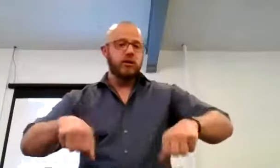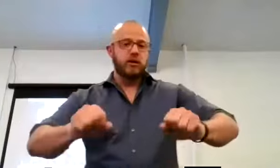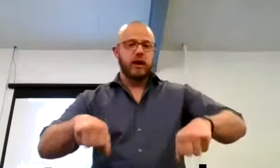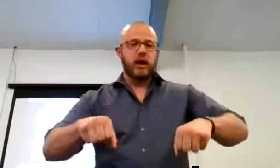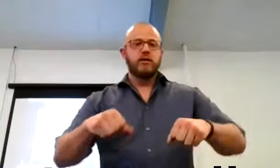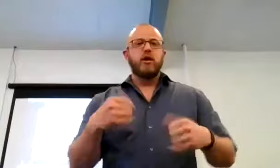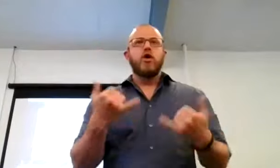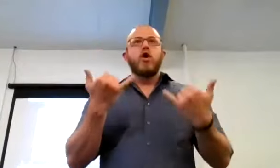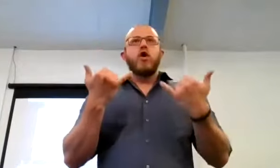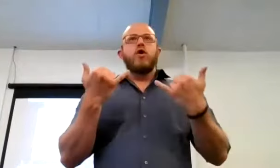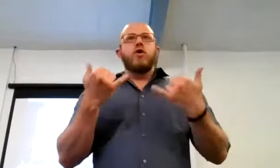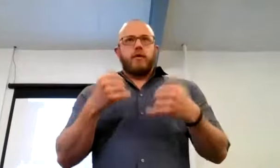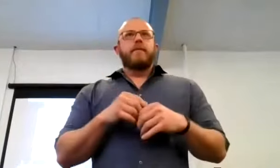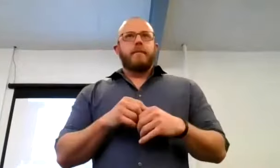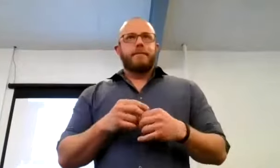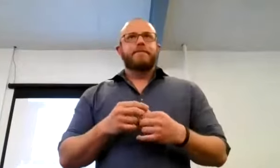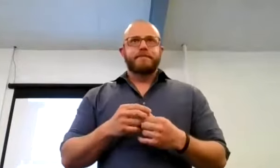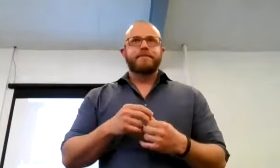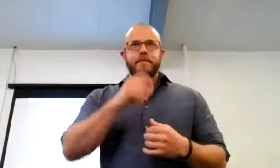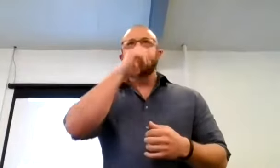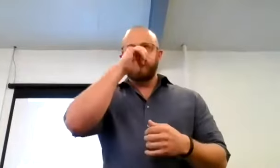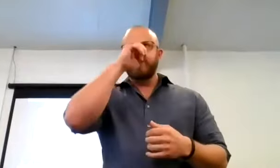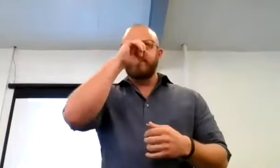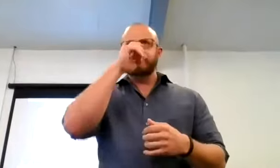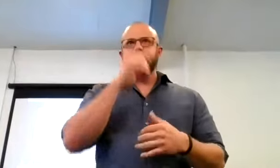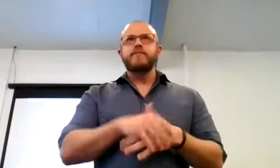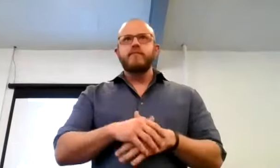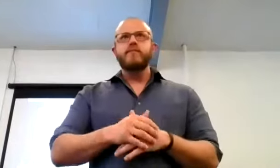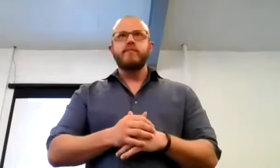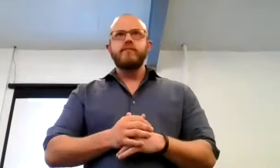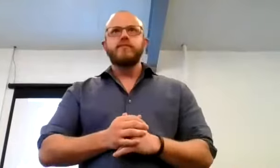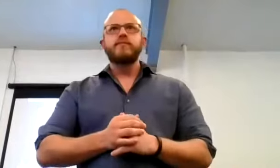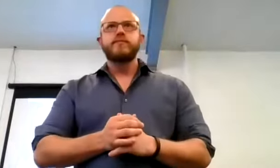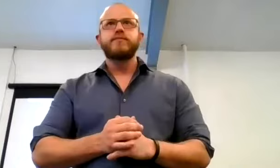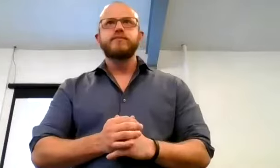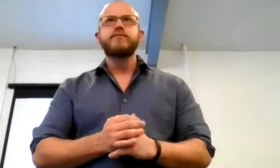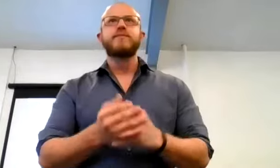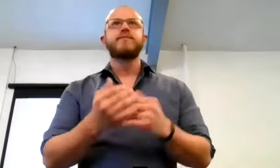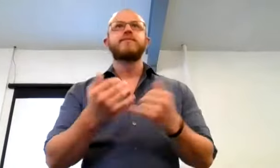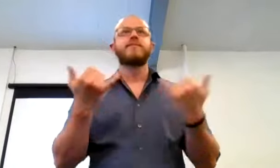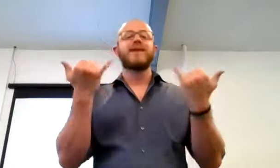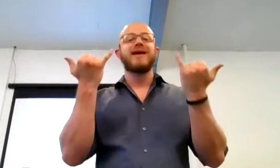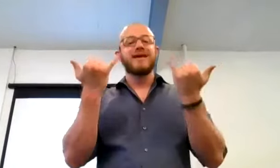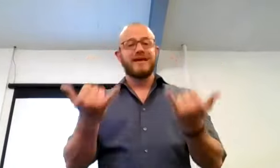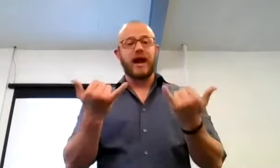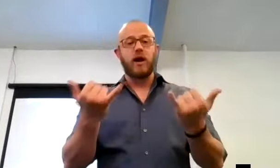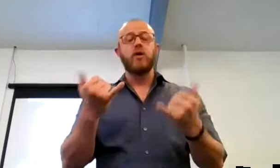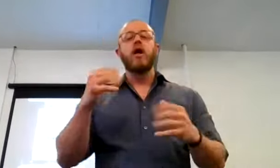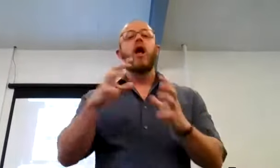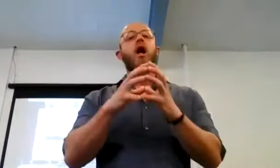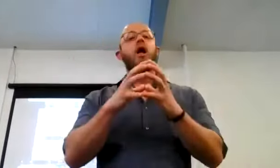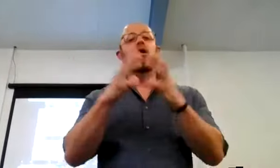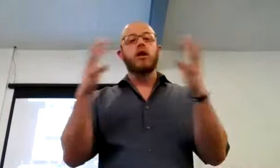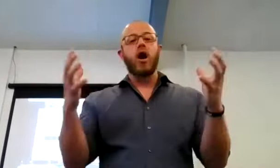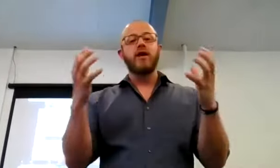see somebody sign like a circle, like a globe, that's a sign for world as well in earth. So now